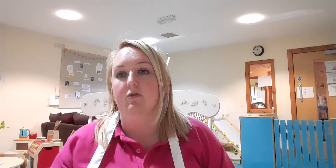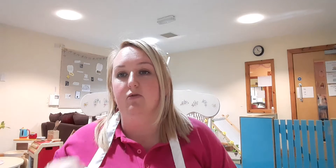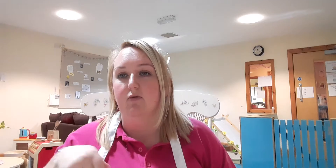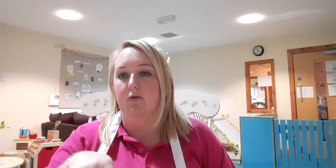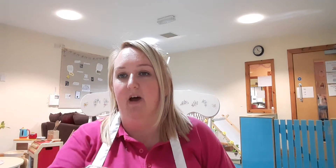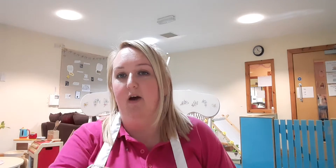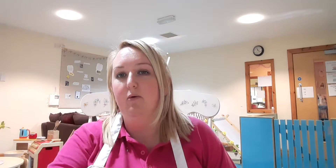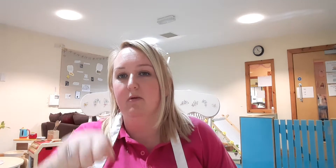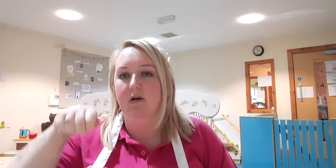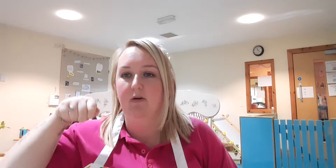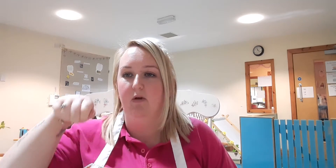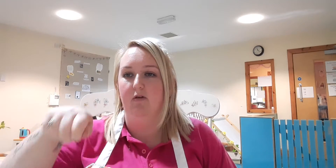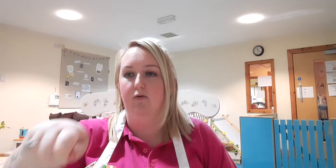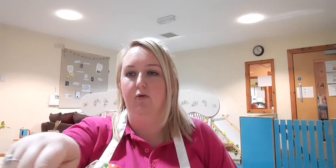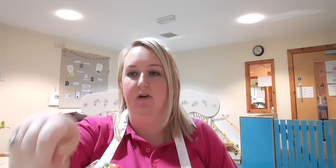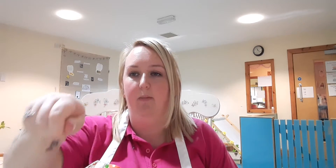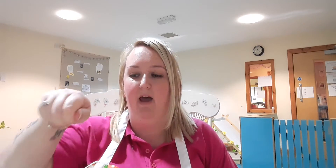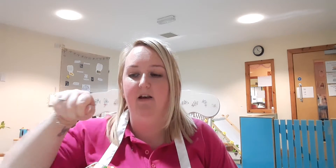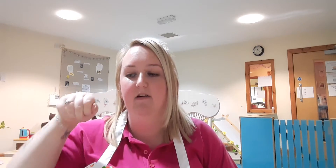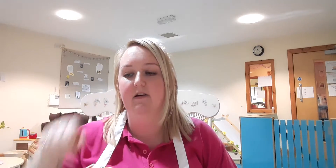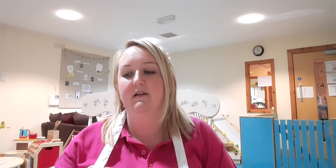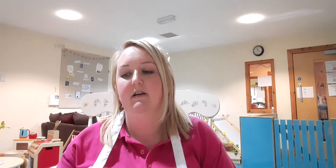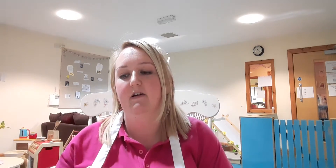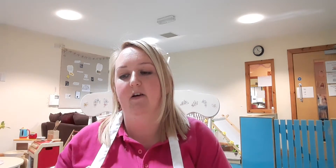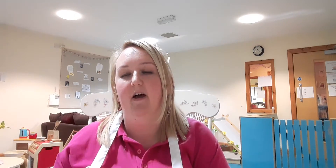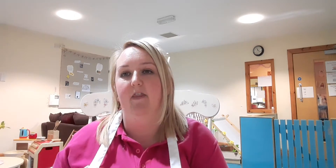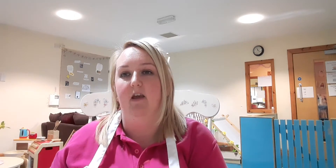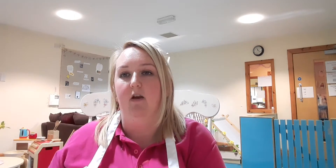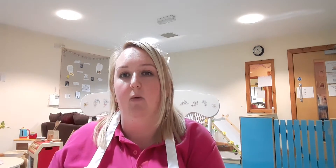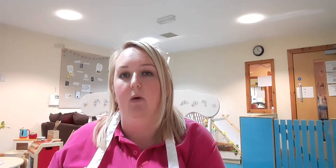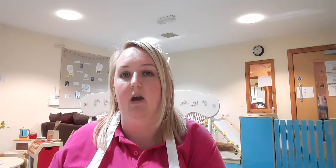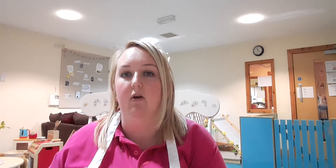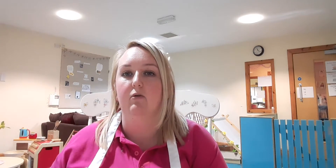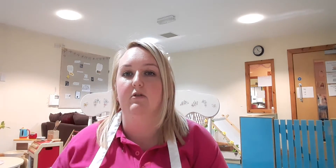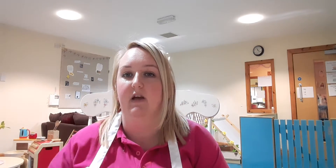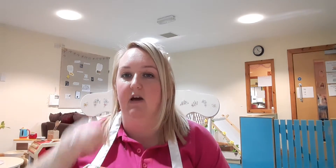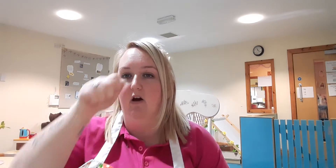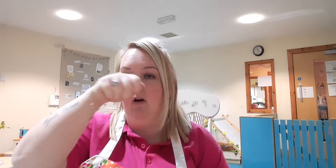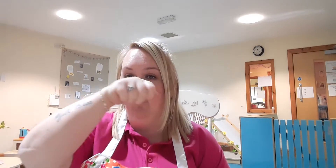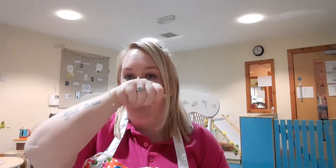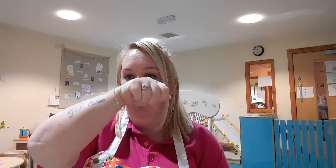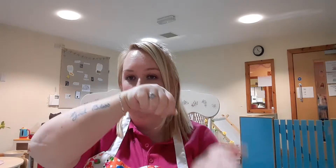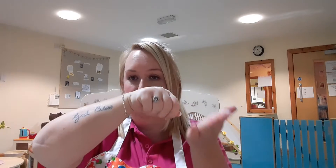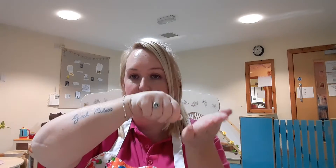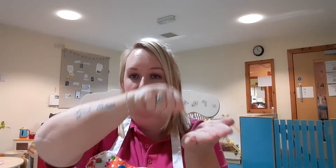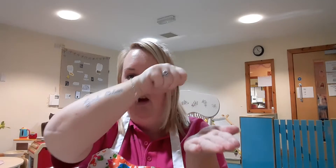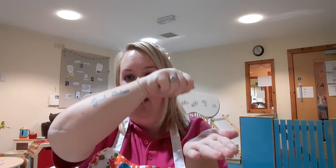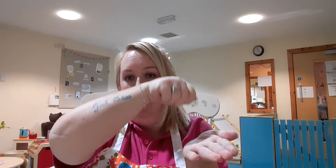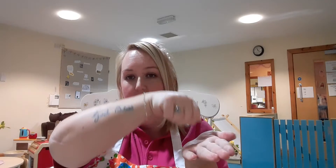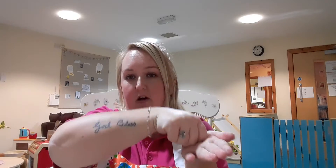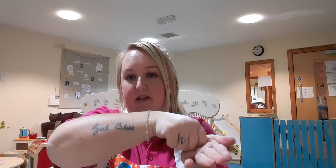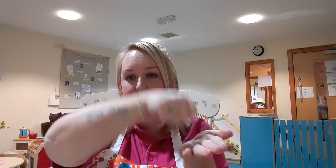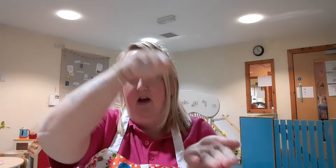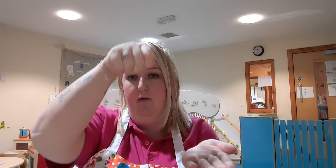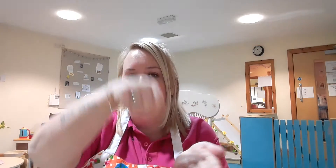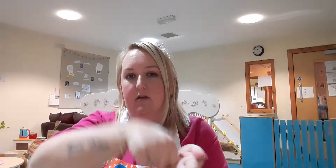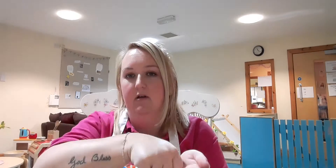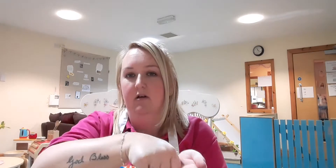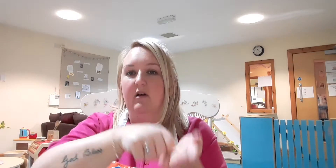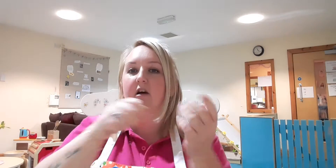to roll it out with a rolling pin and then we are going to get a cookie cutter and cut it out